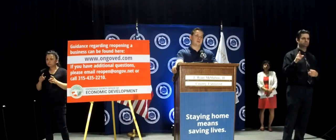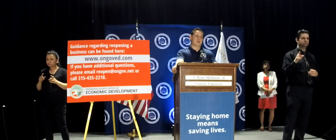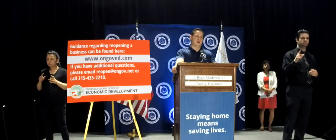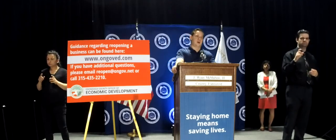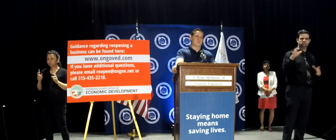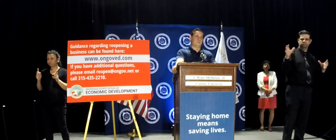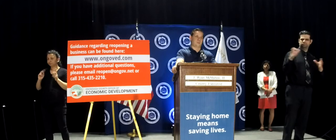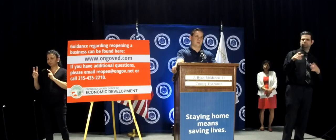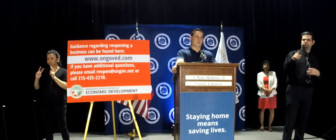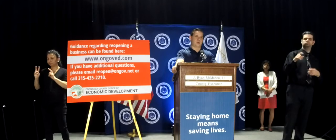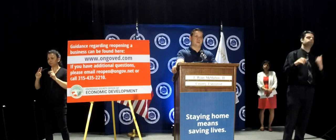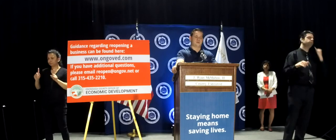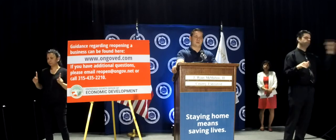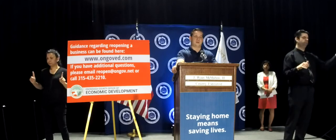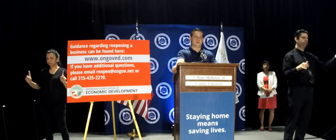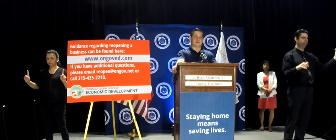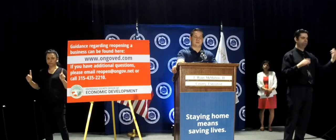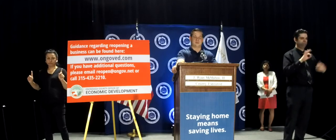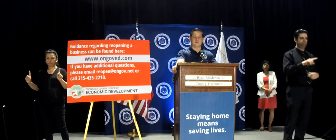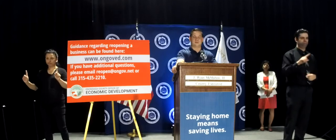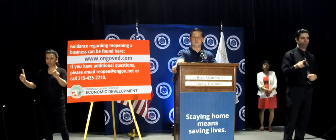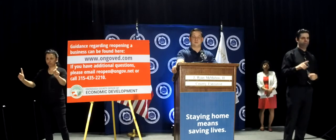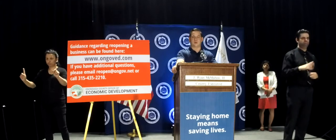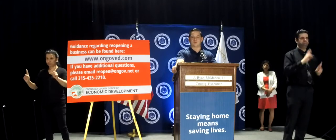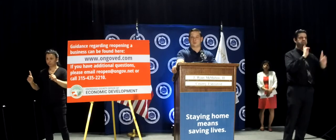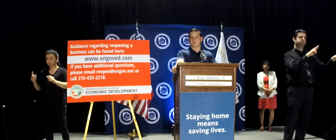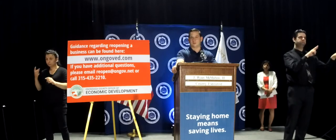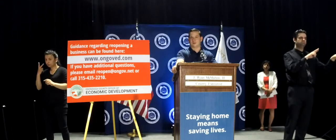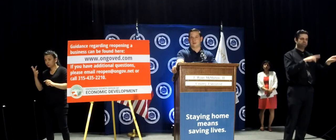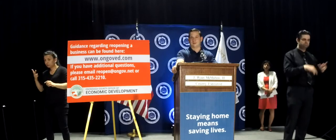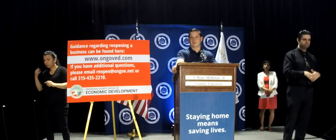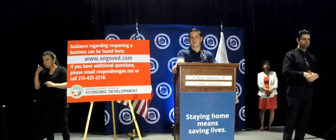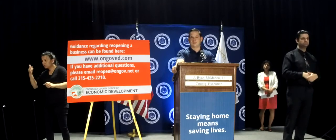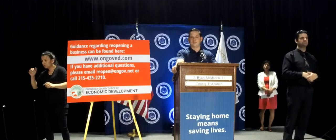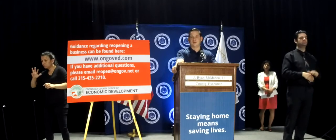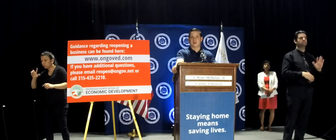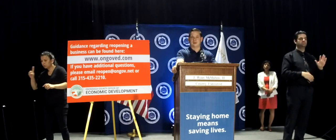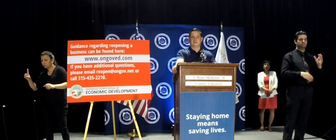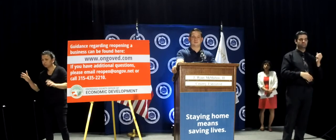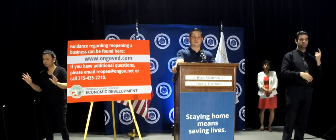walking. But certainly there's folks in the community that